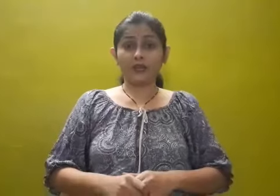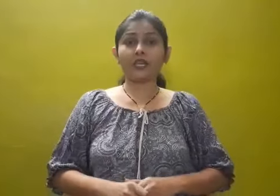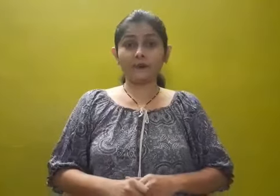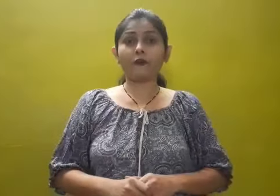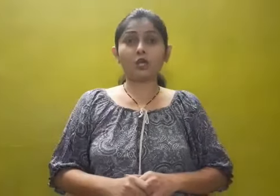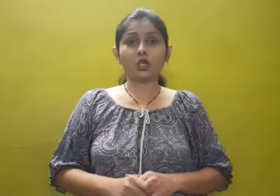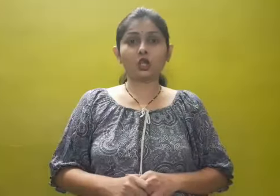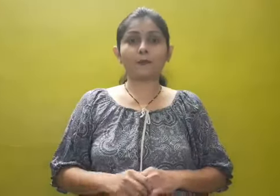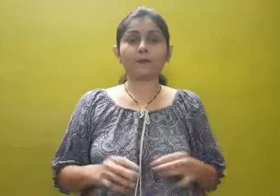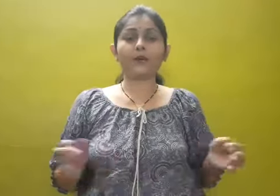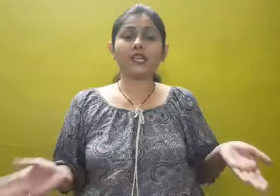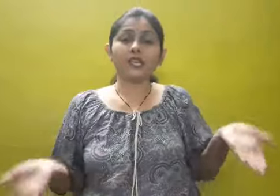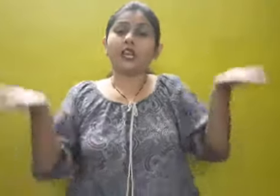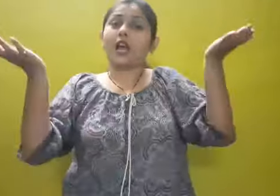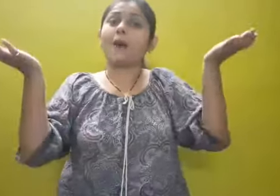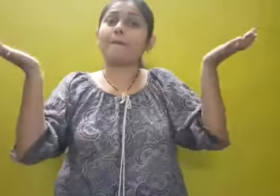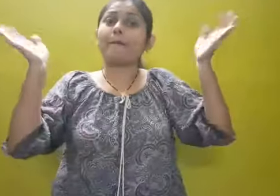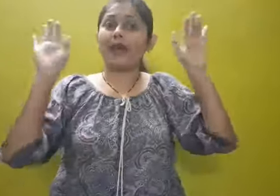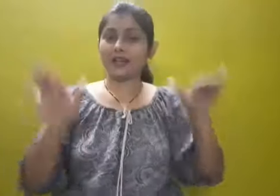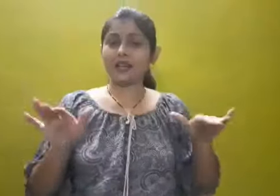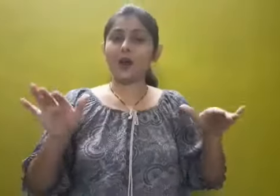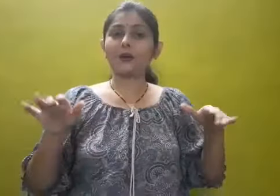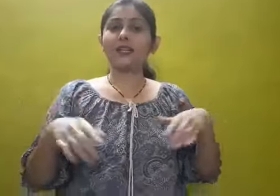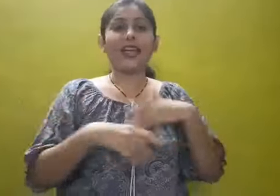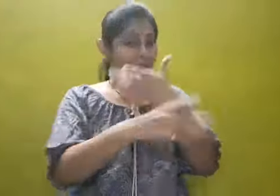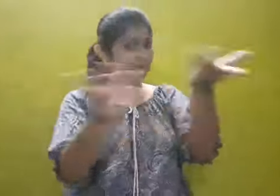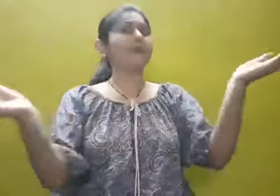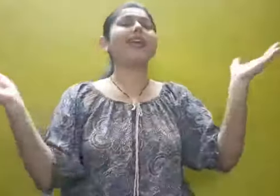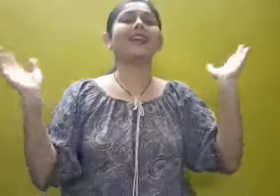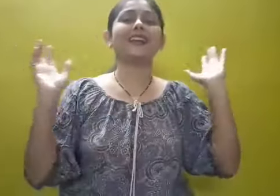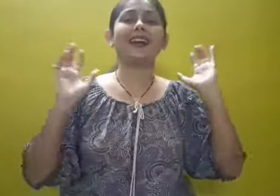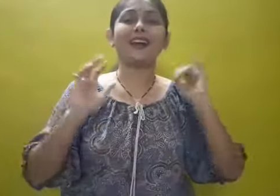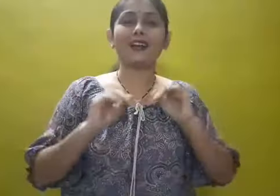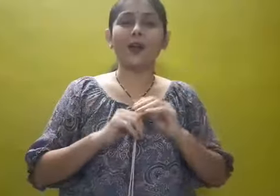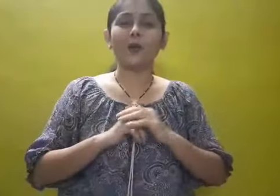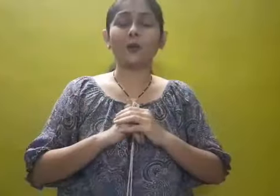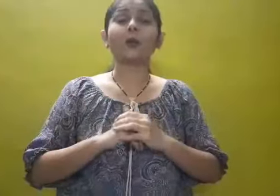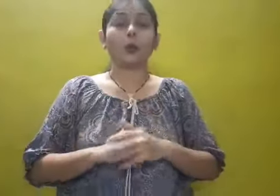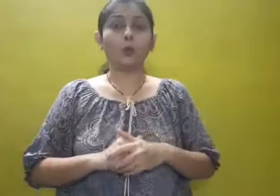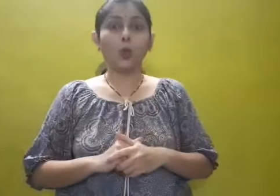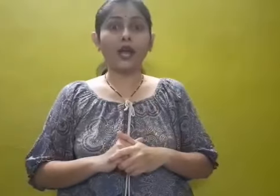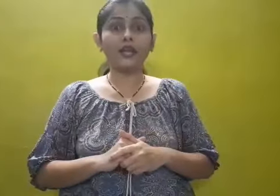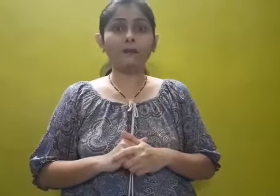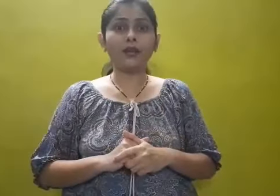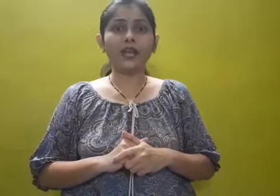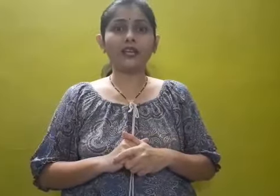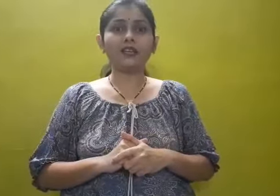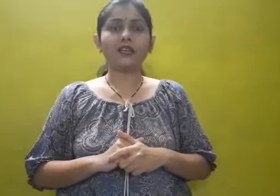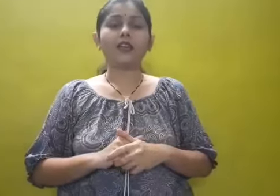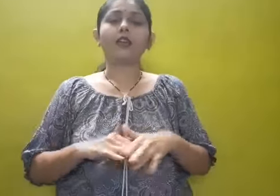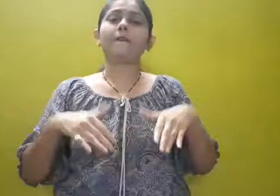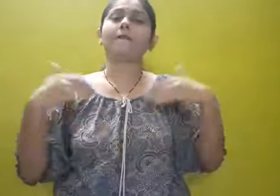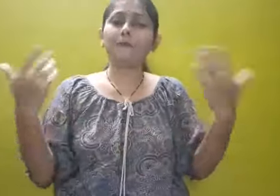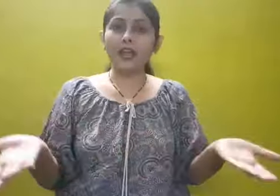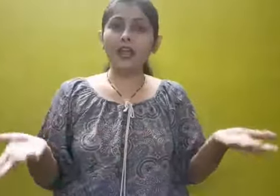Mickey was jumping up and down and playing around. While playing, he fell